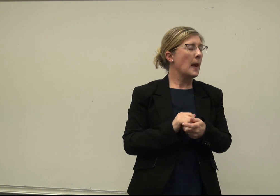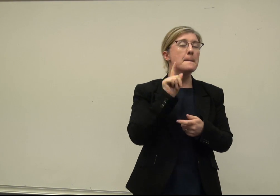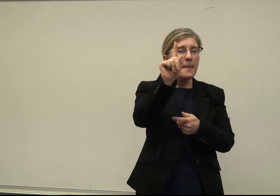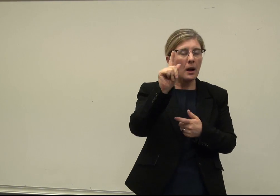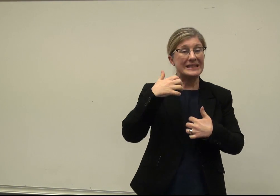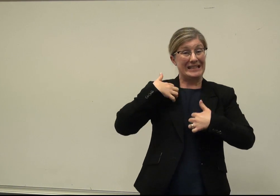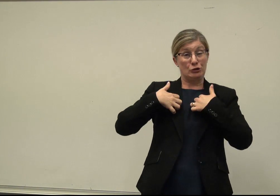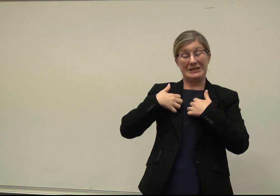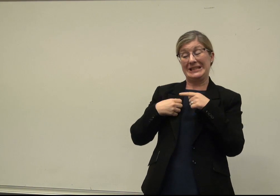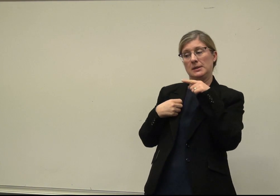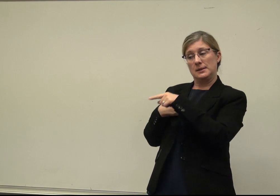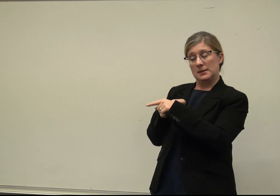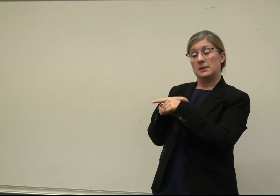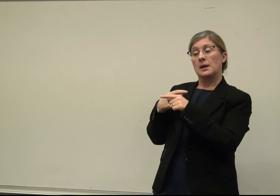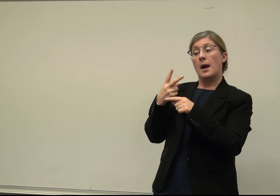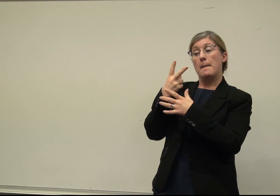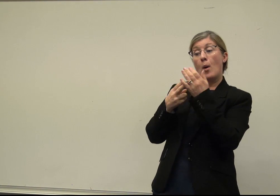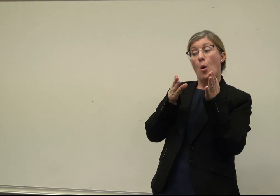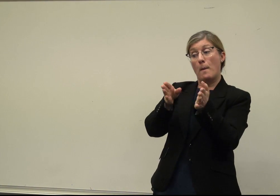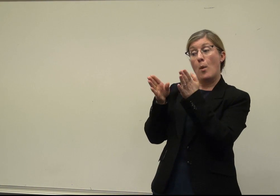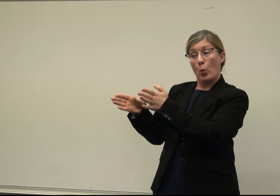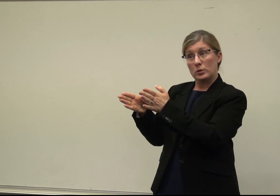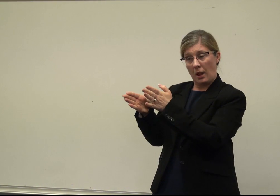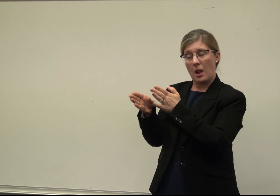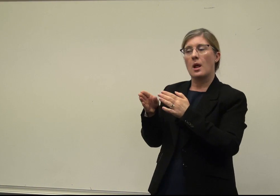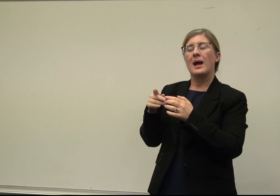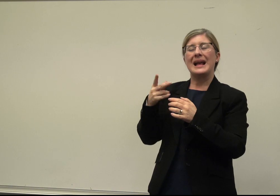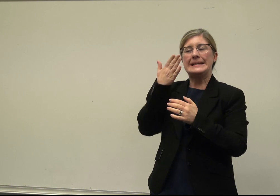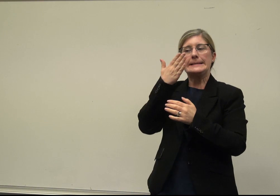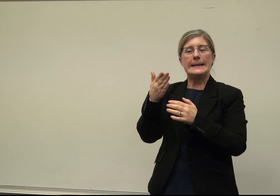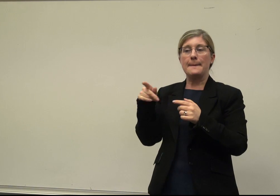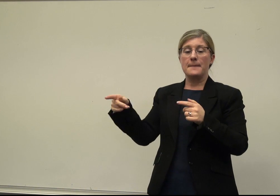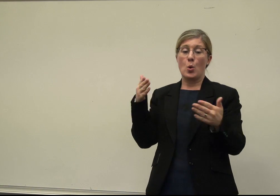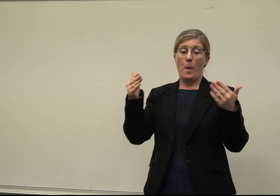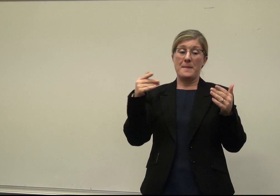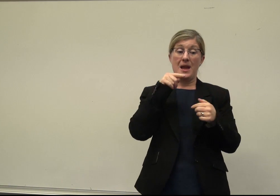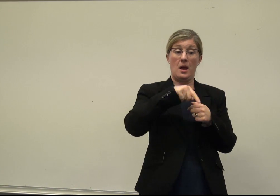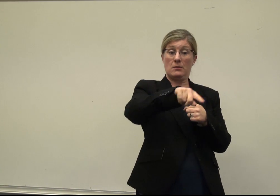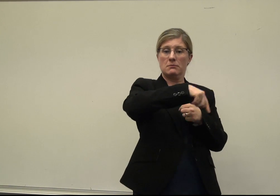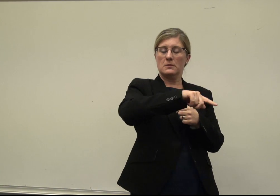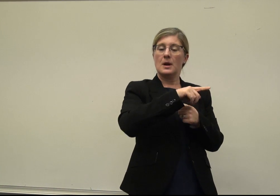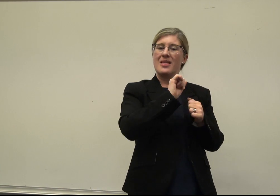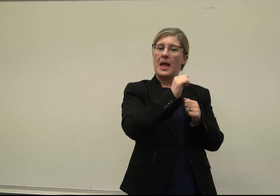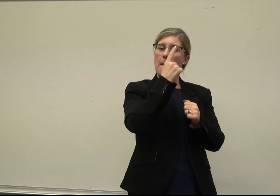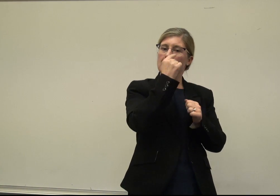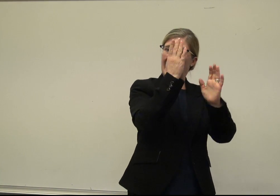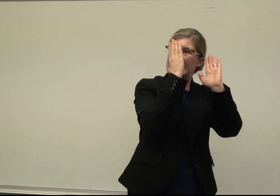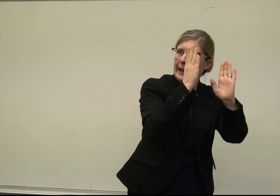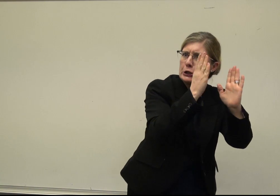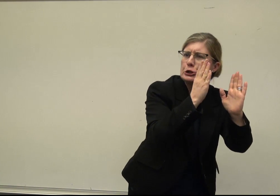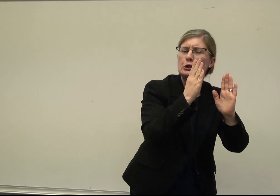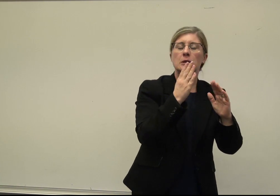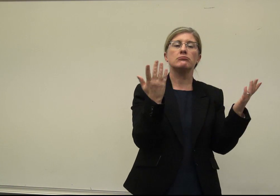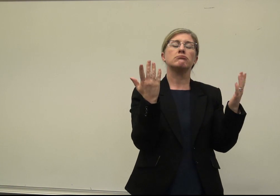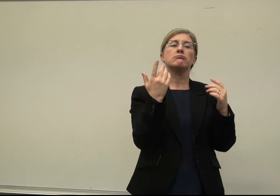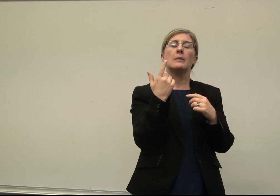the advantages for attention and the ability, if you remember, we talked about the ability to